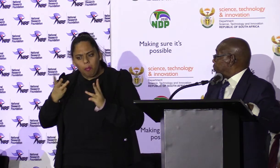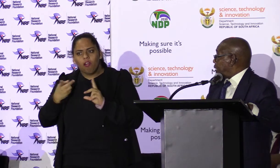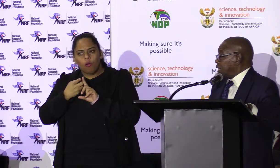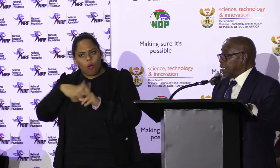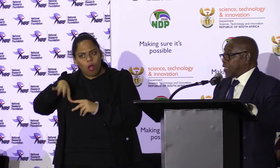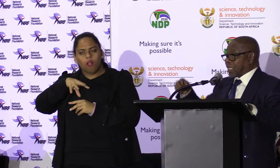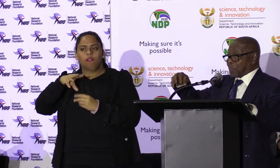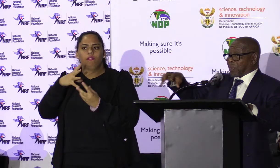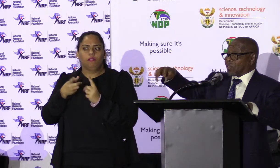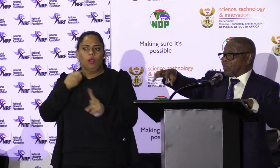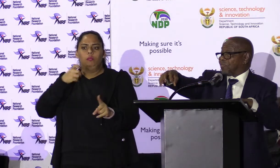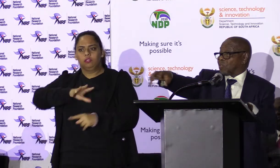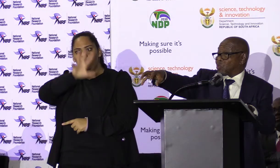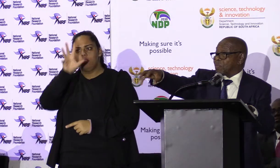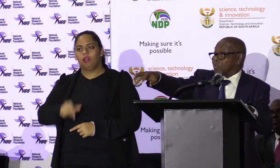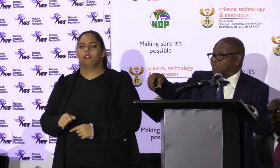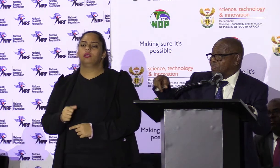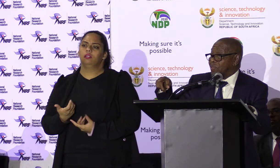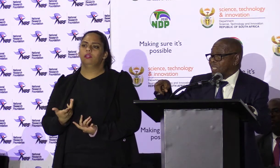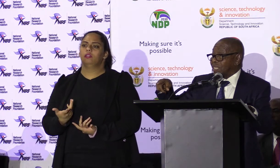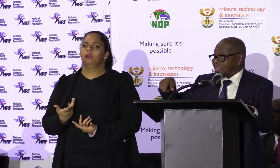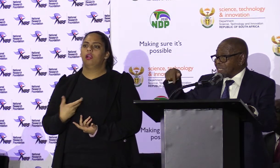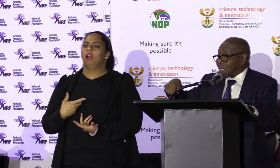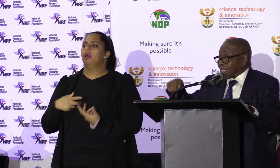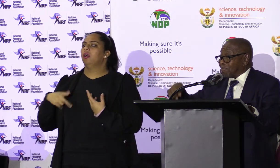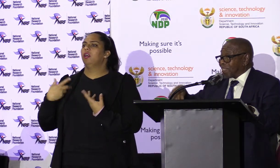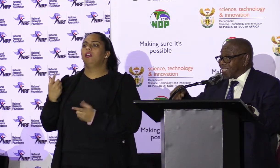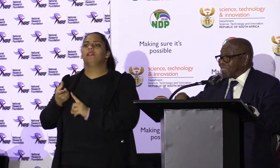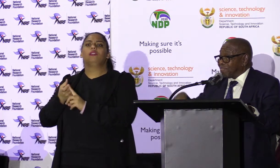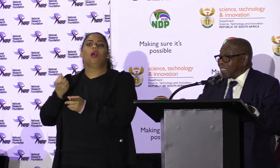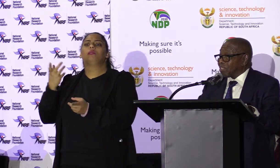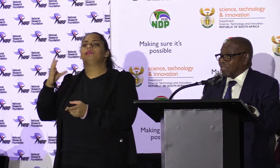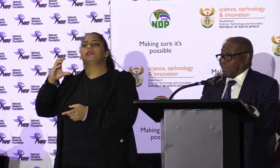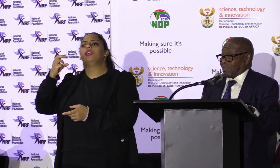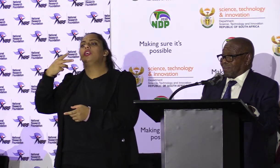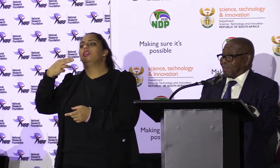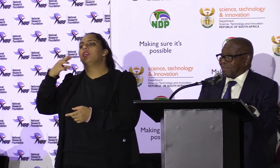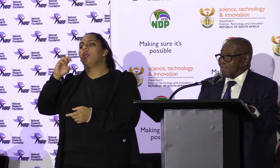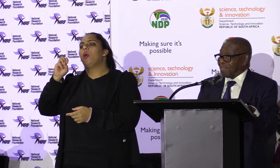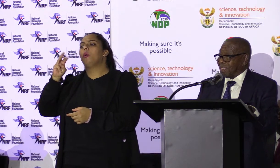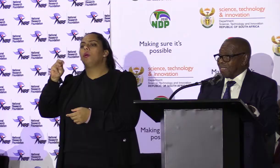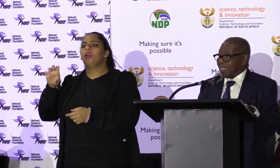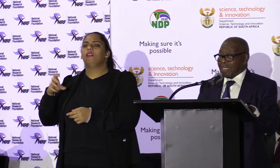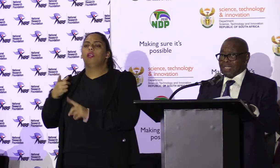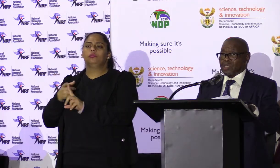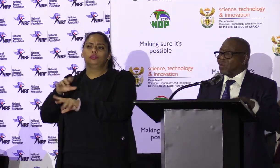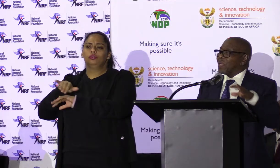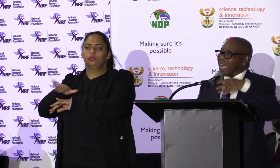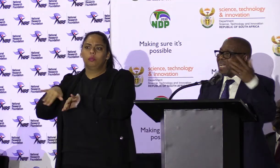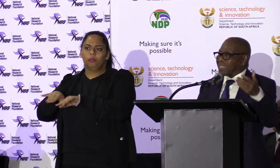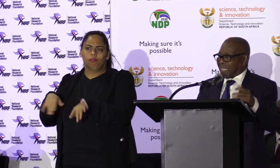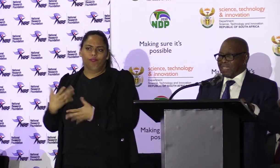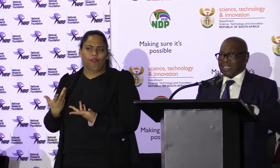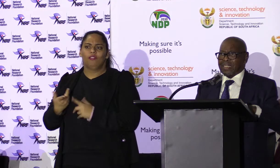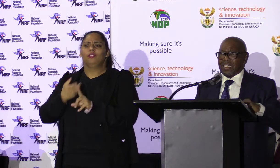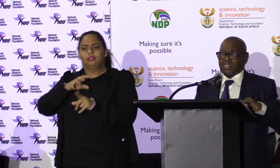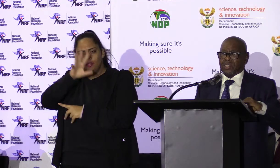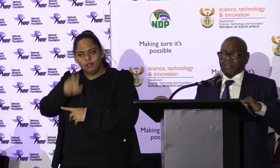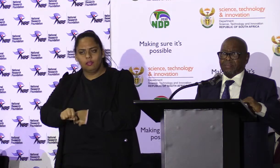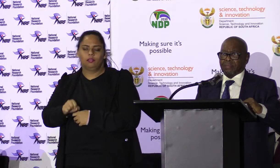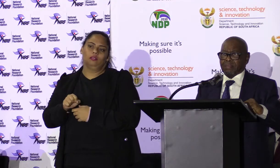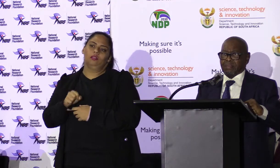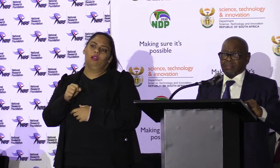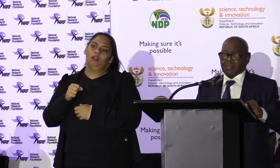seem simple today. The creepy crawly for swimming pools is a South African invention. So we are a